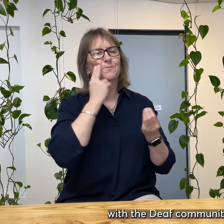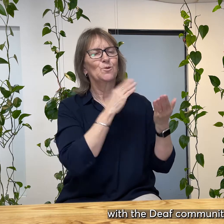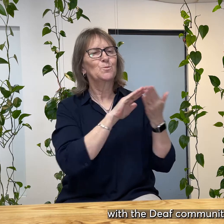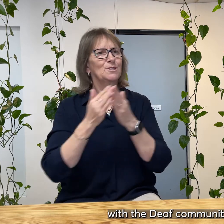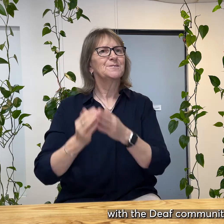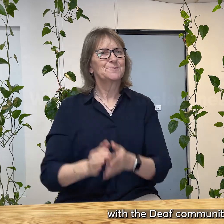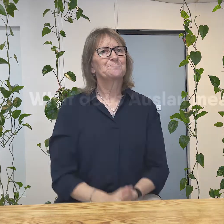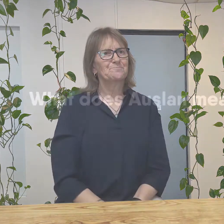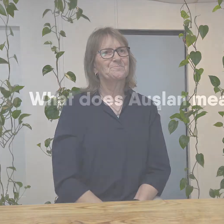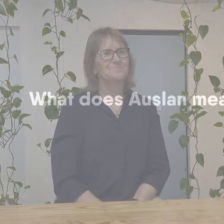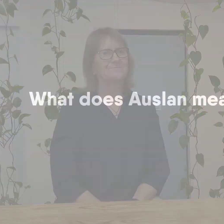community.